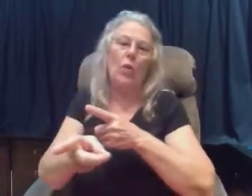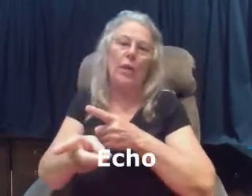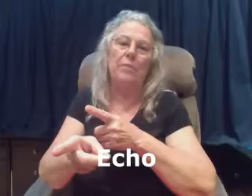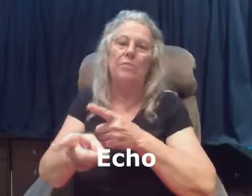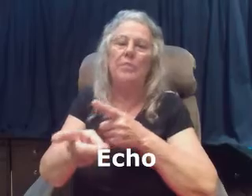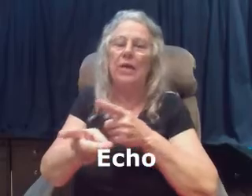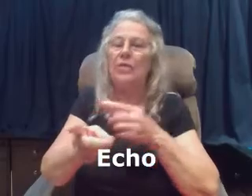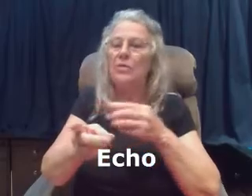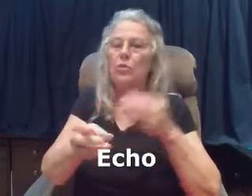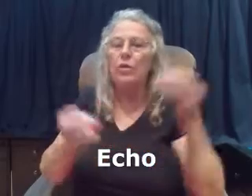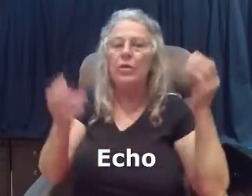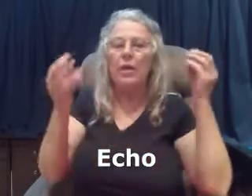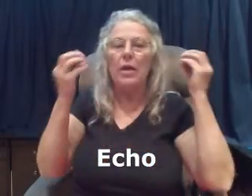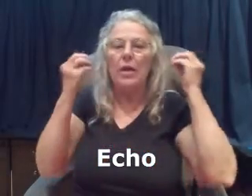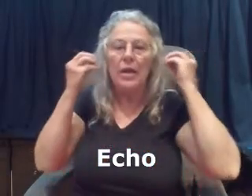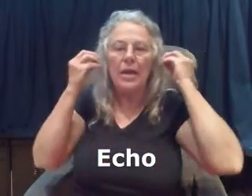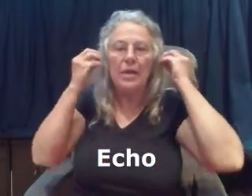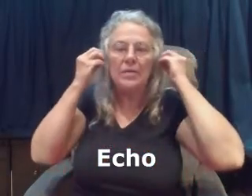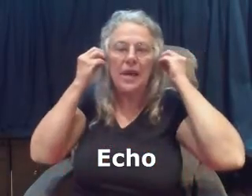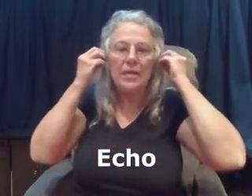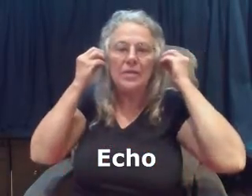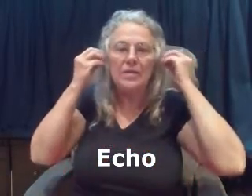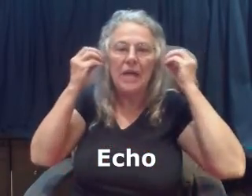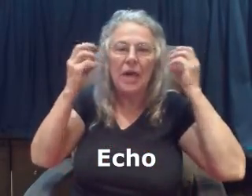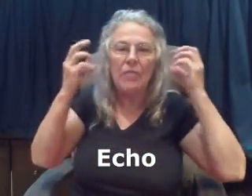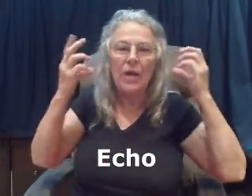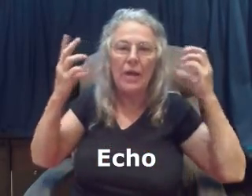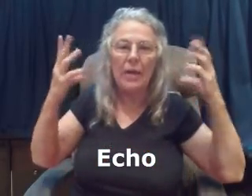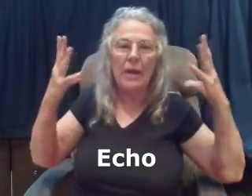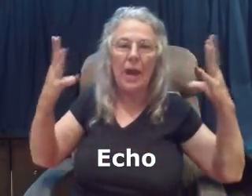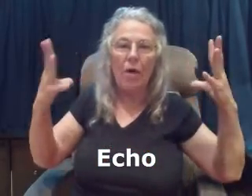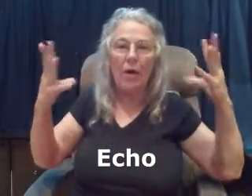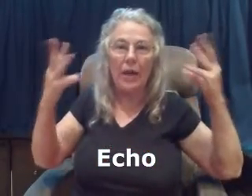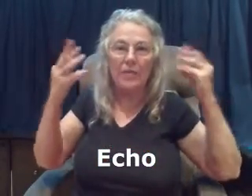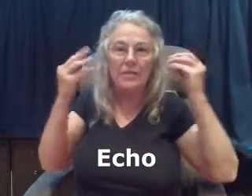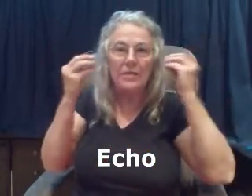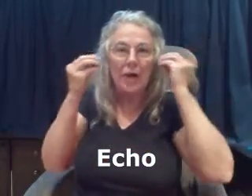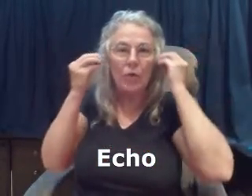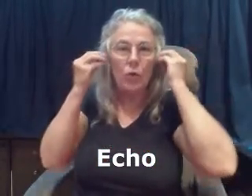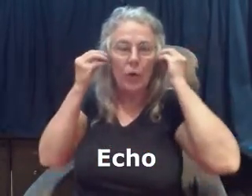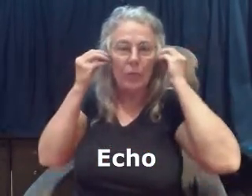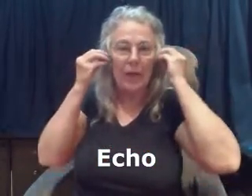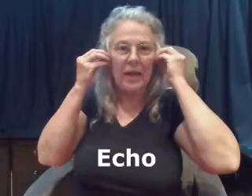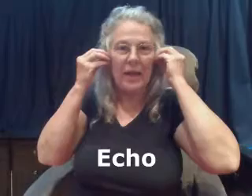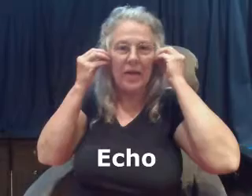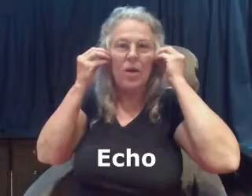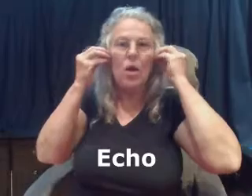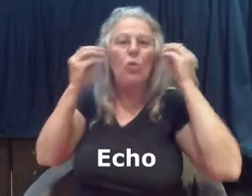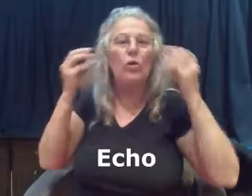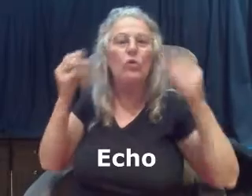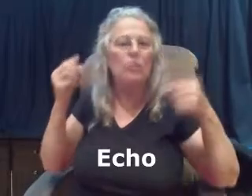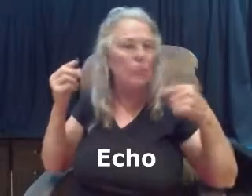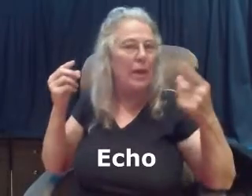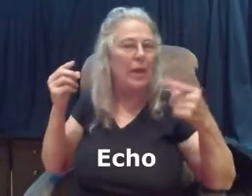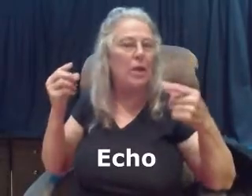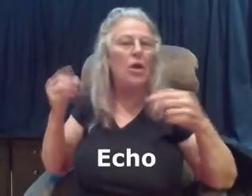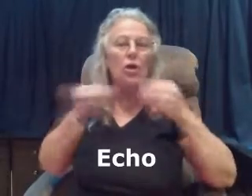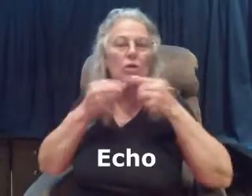Echoing. Now this word, it is like the sound coming out and the sound going back in. When you speak, your